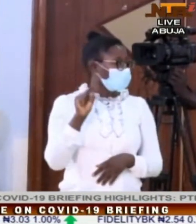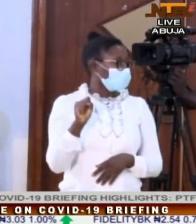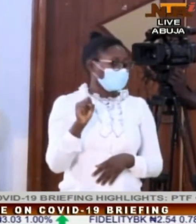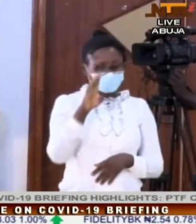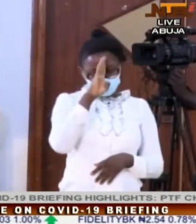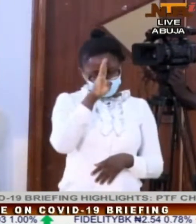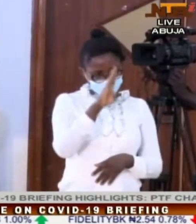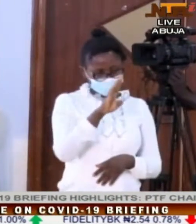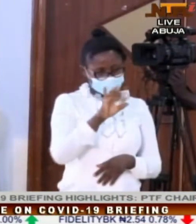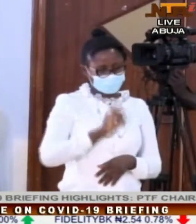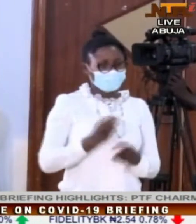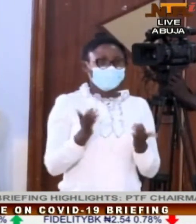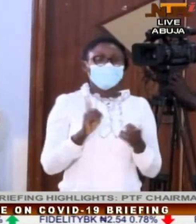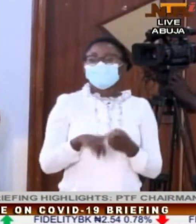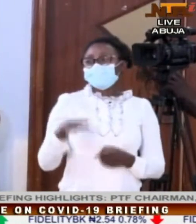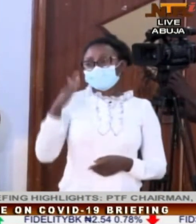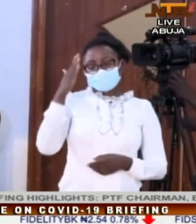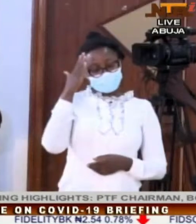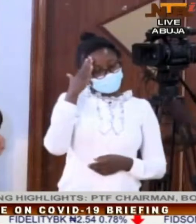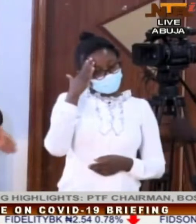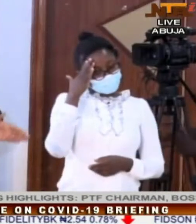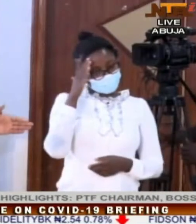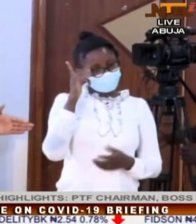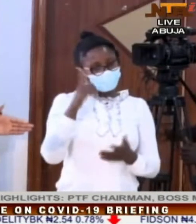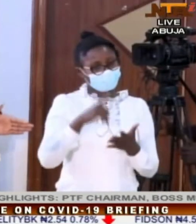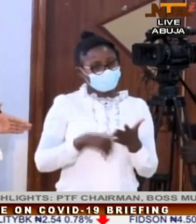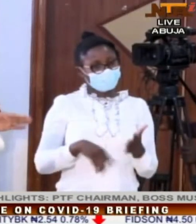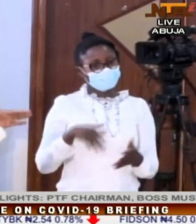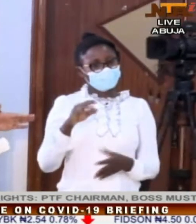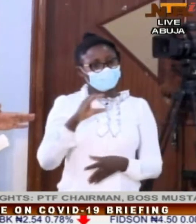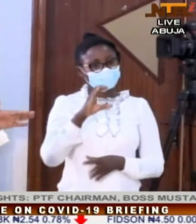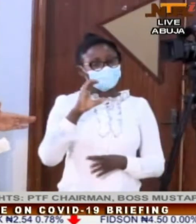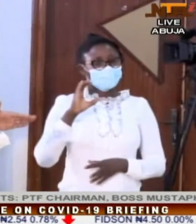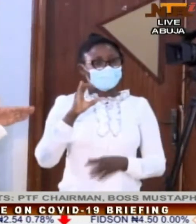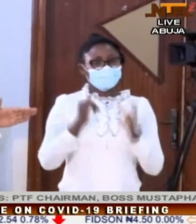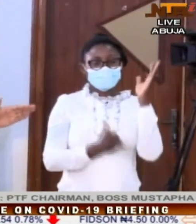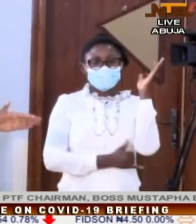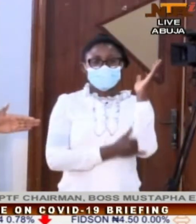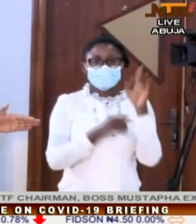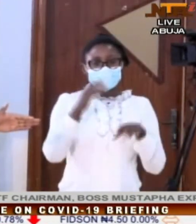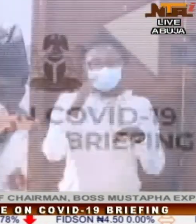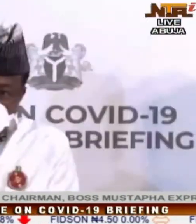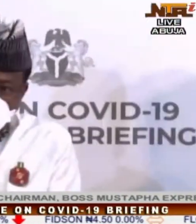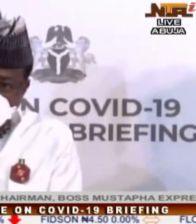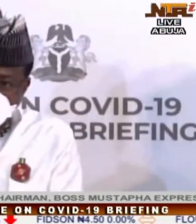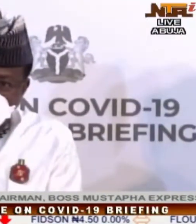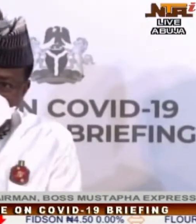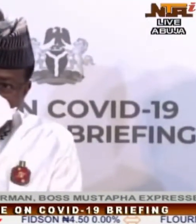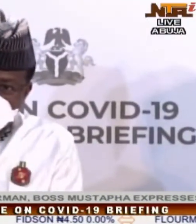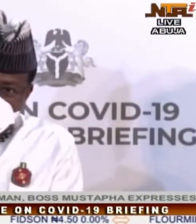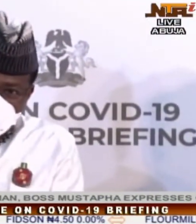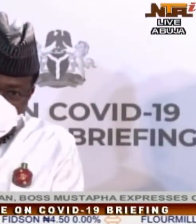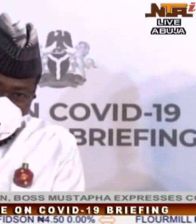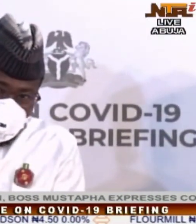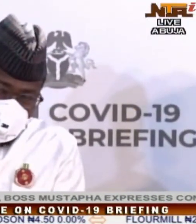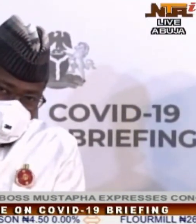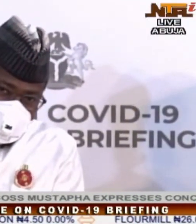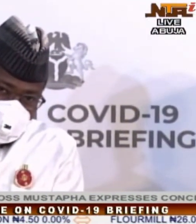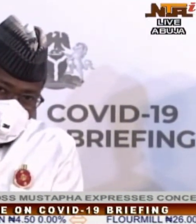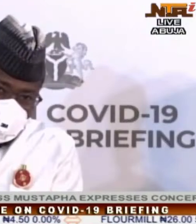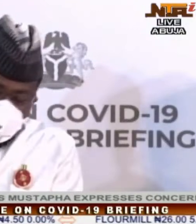Sir, I would like to know what the country now know about reinfection of COVID-19 and